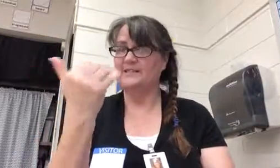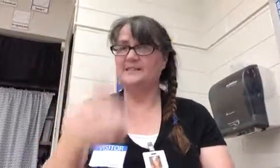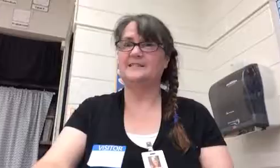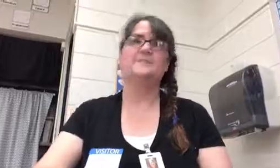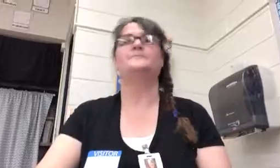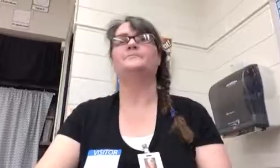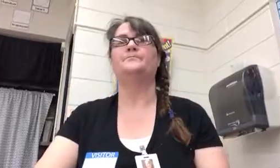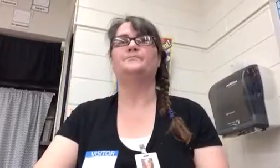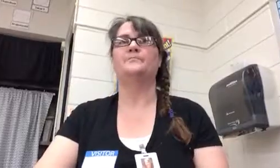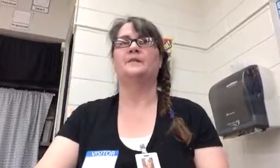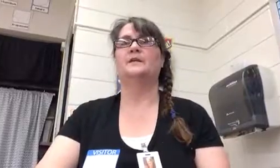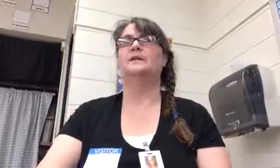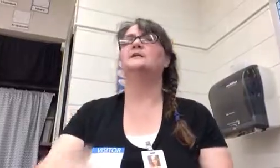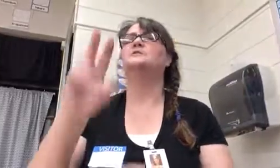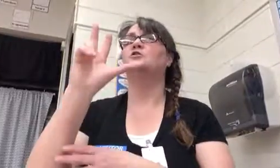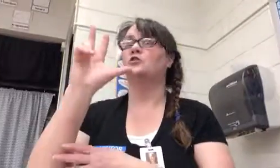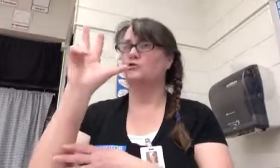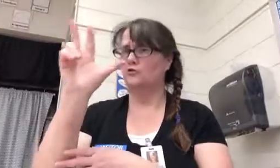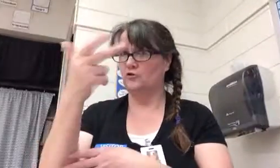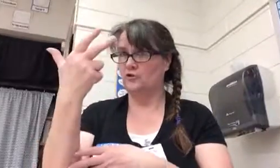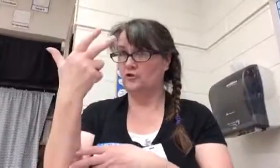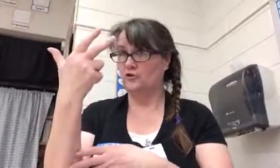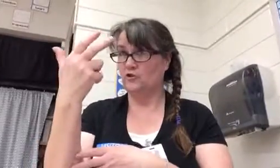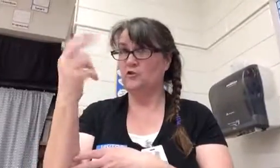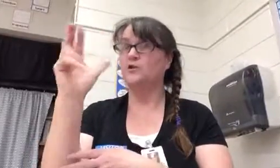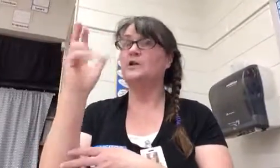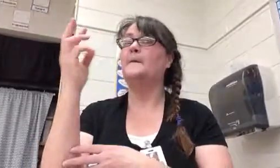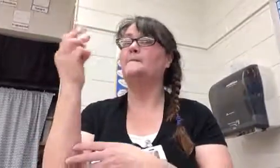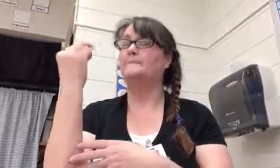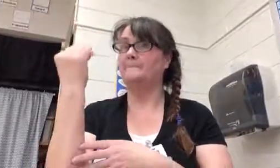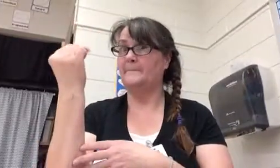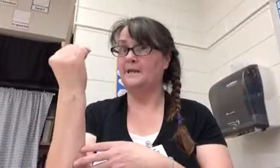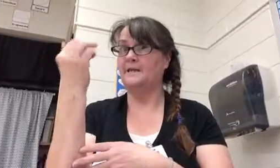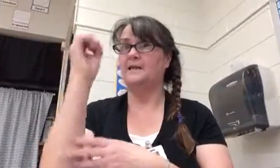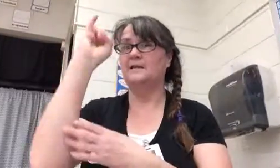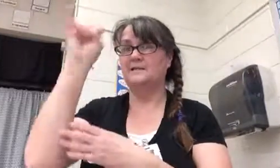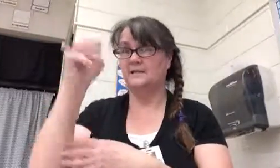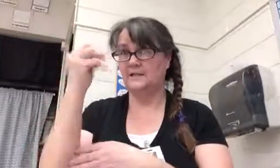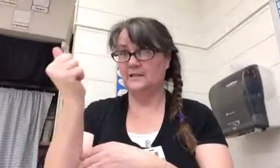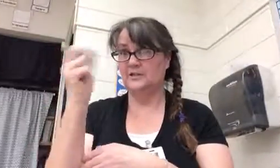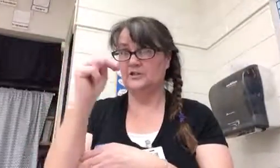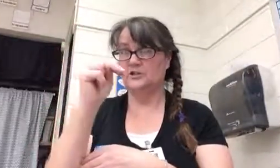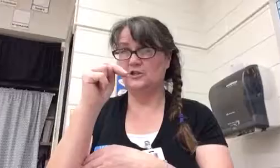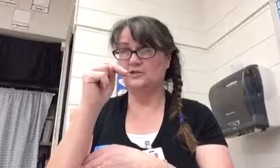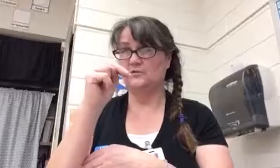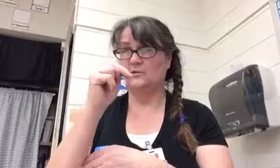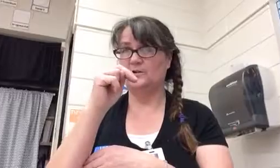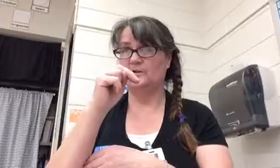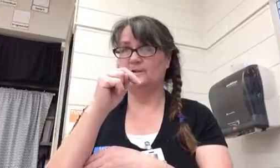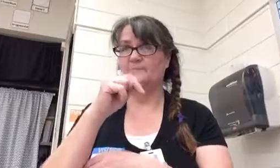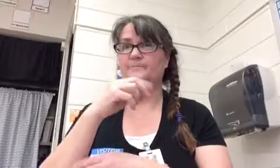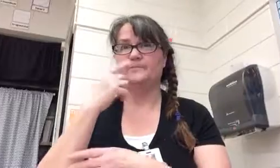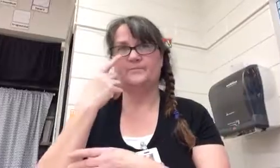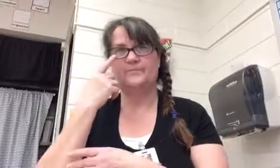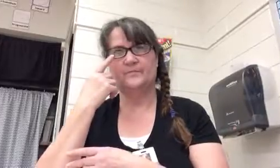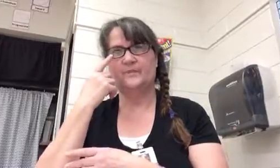Monday in January. So this is our first Monday. The 8th was our second Monday.